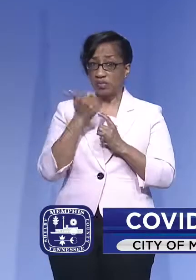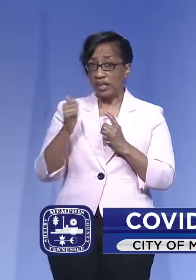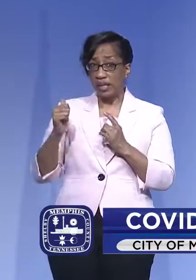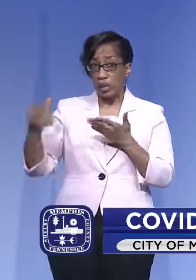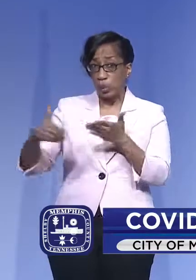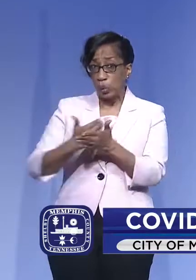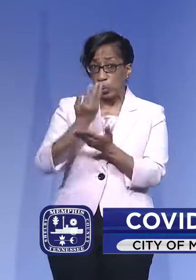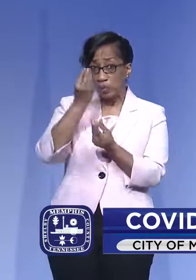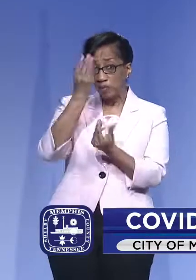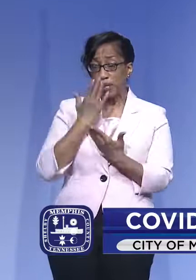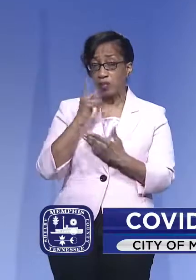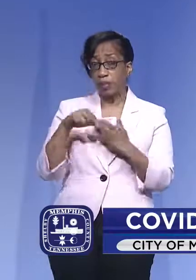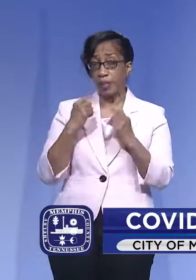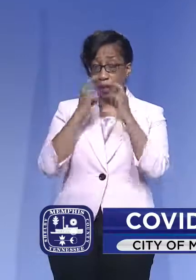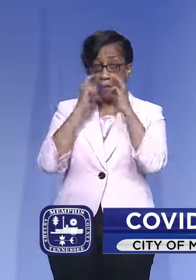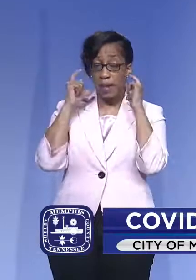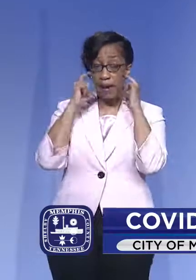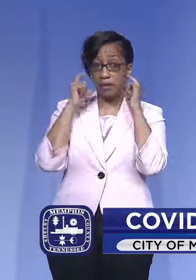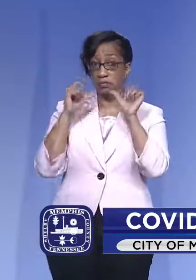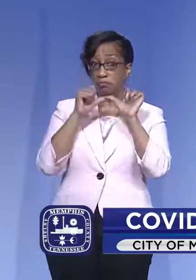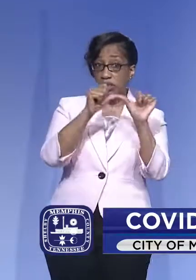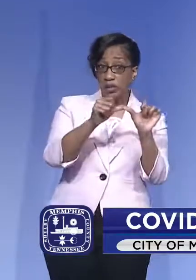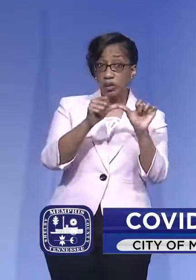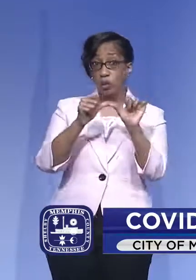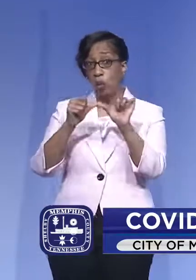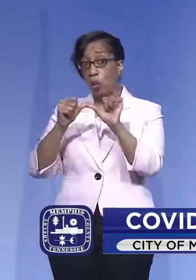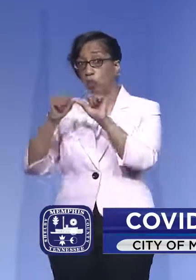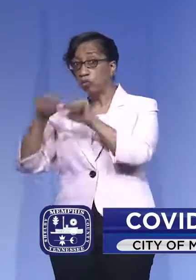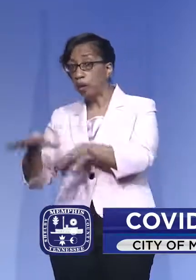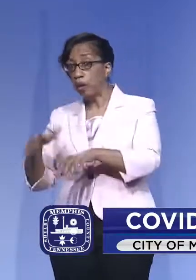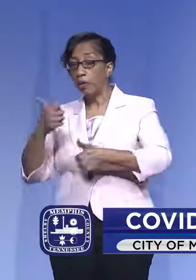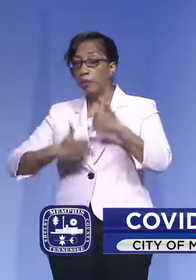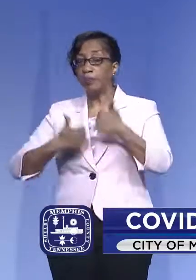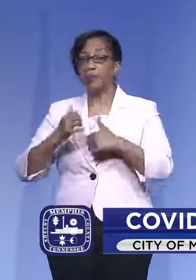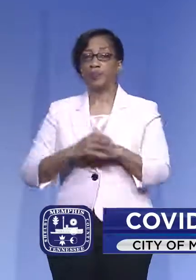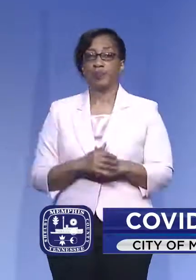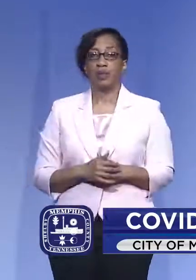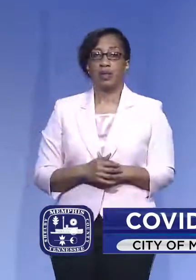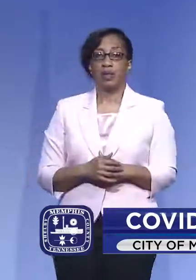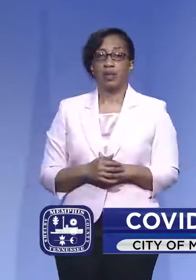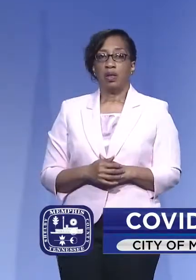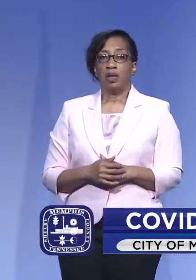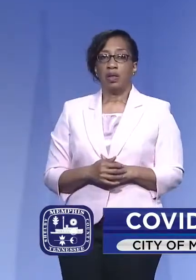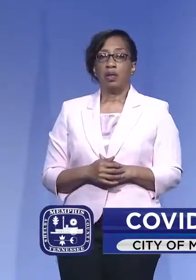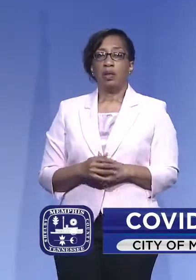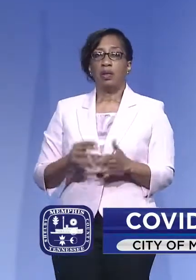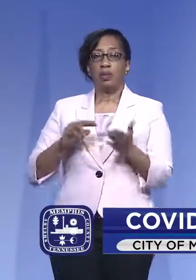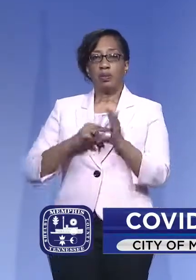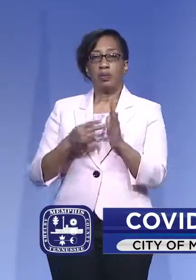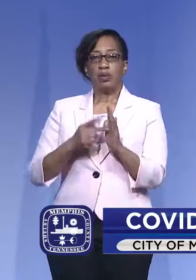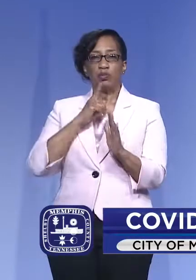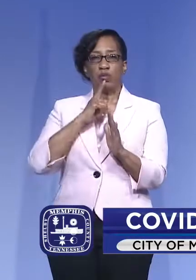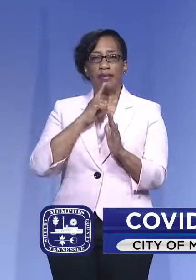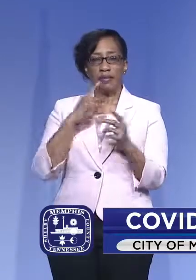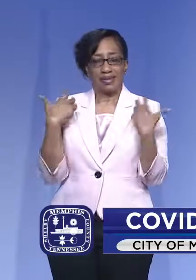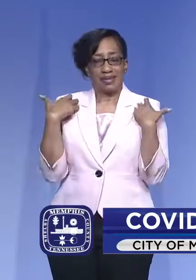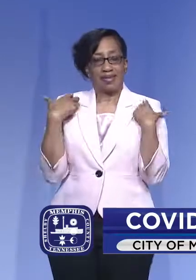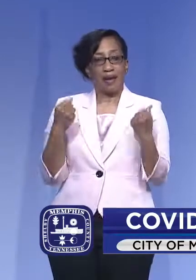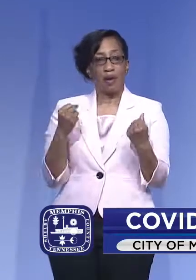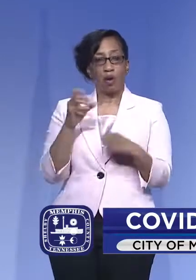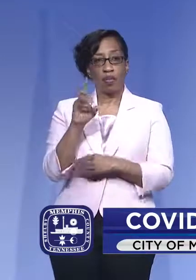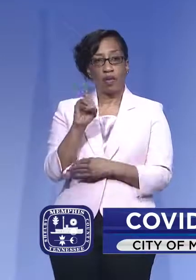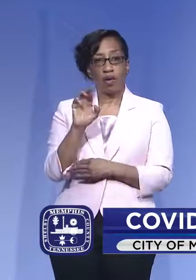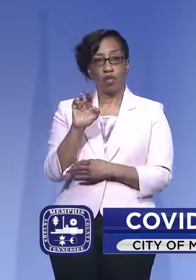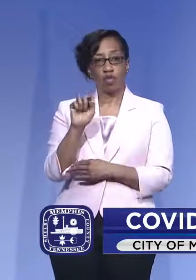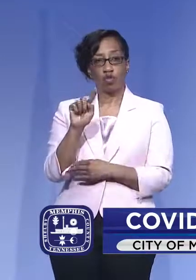have a follow-up. Sure. So as far as that, I mean, what you're really talking about is the health directive. And as